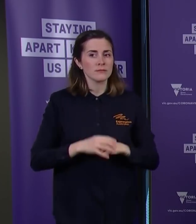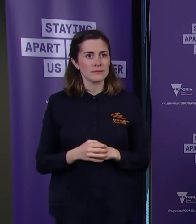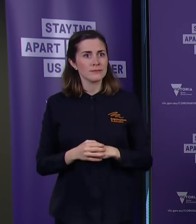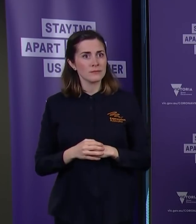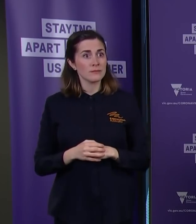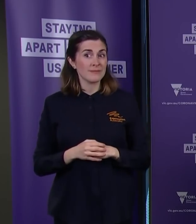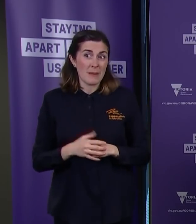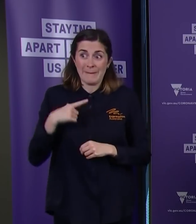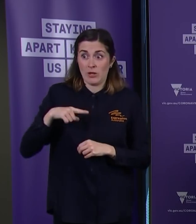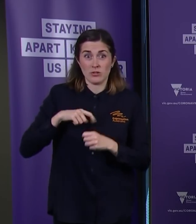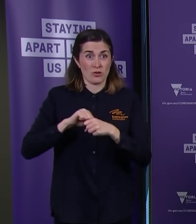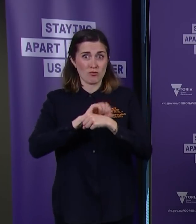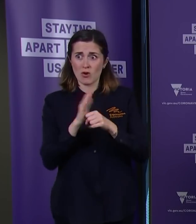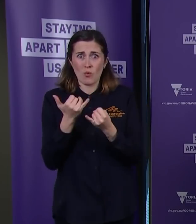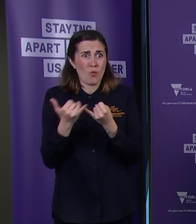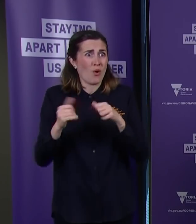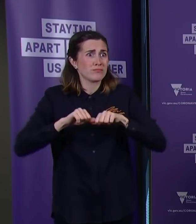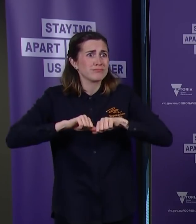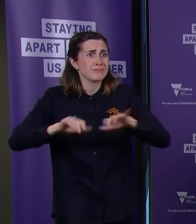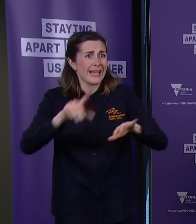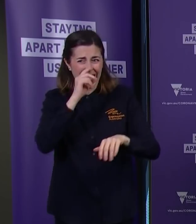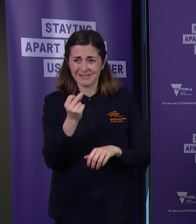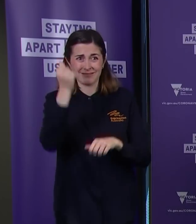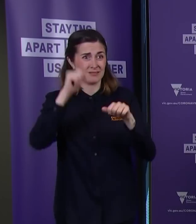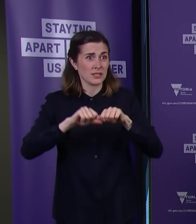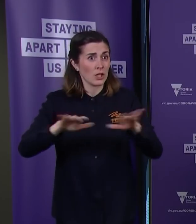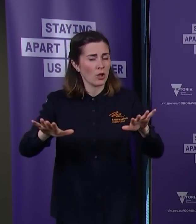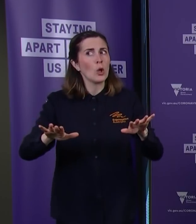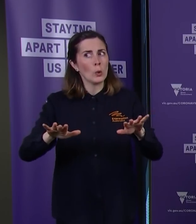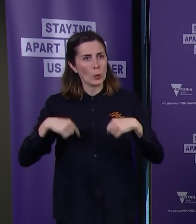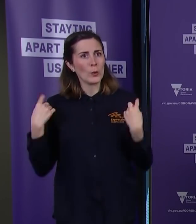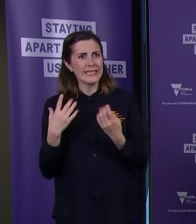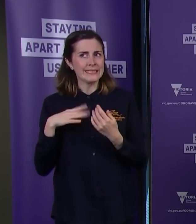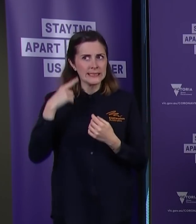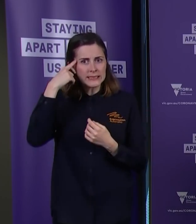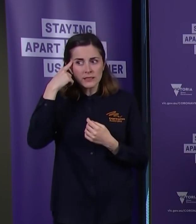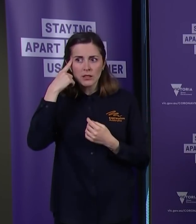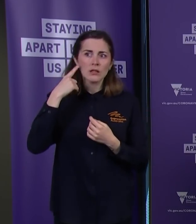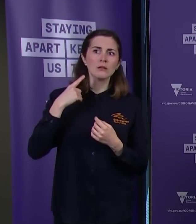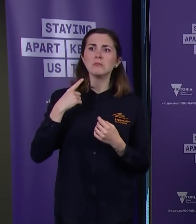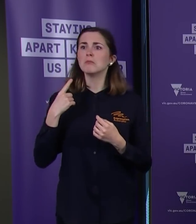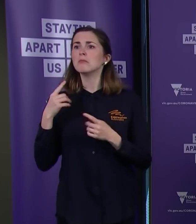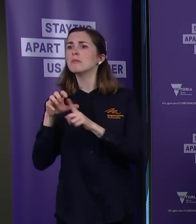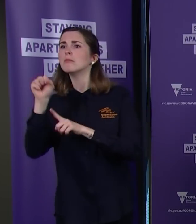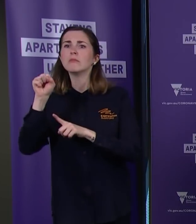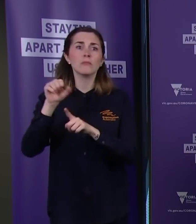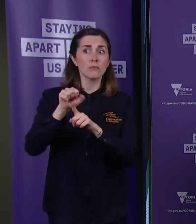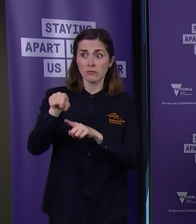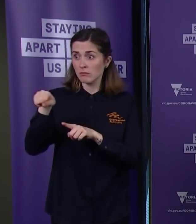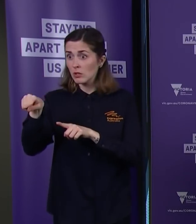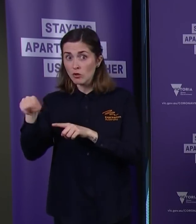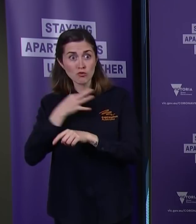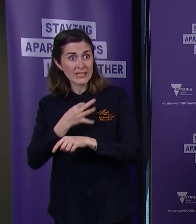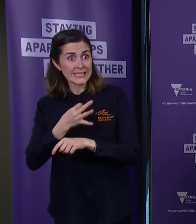continue to be a feature of how we need to stay ahead of where the virus is going and to make sure that we keep